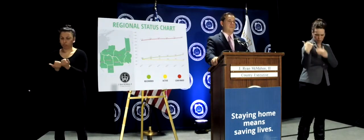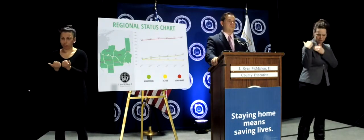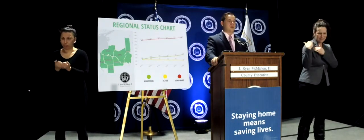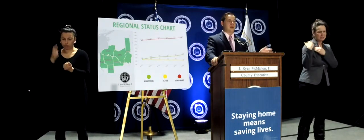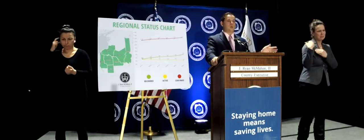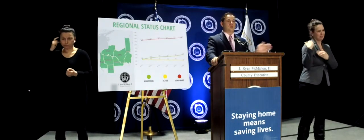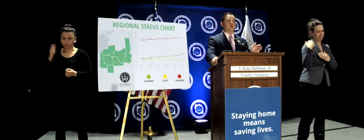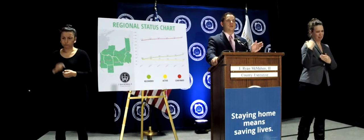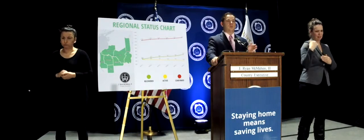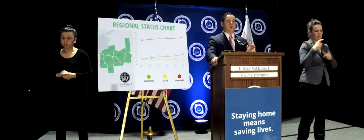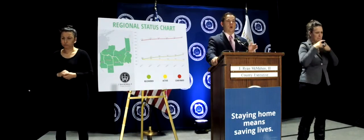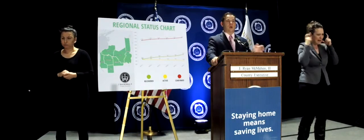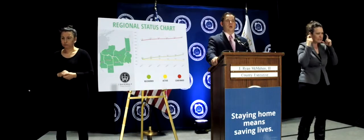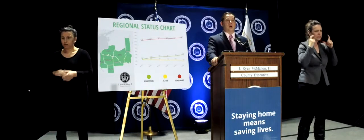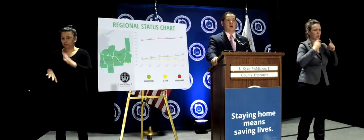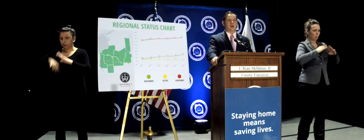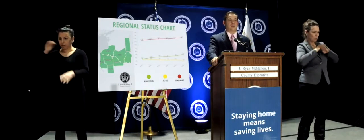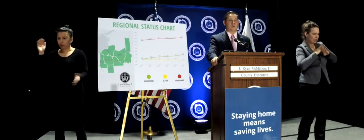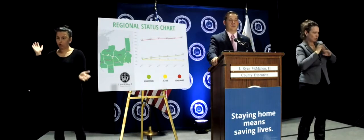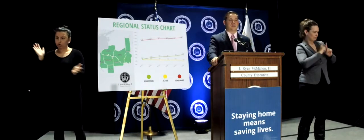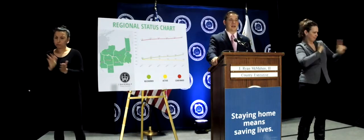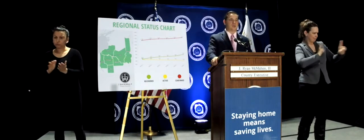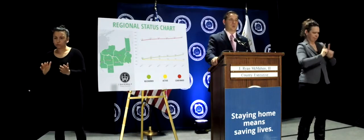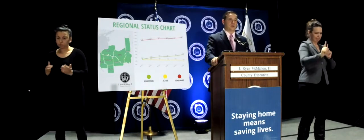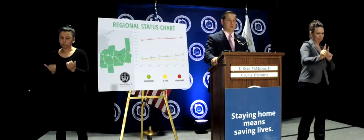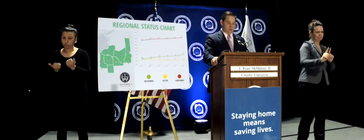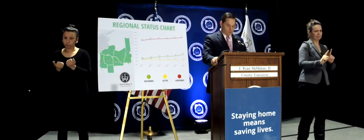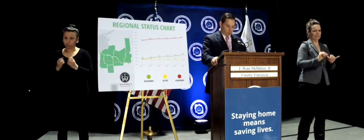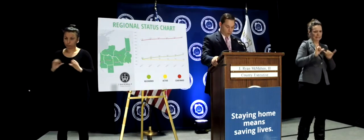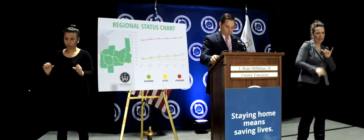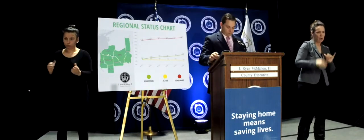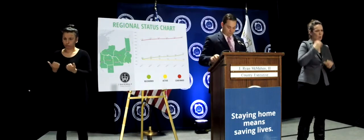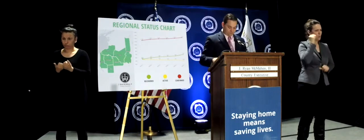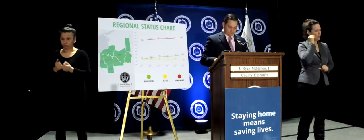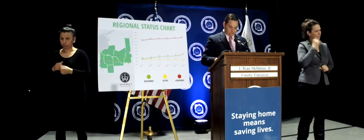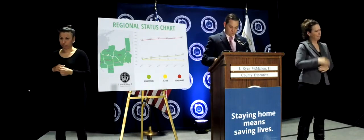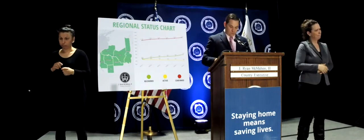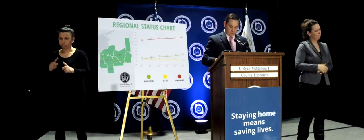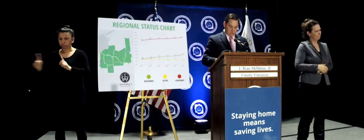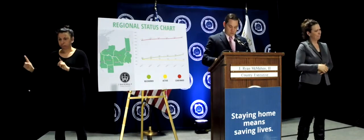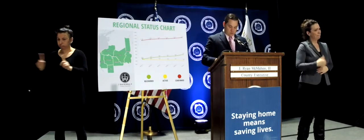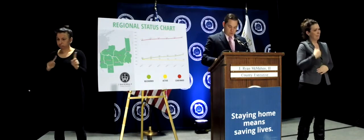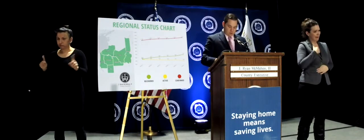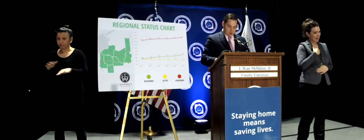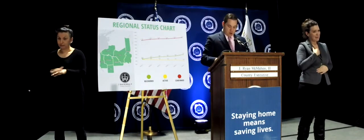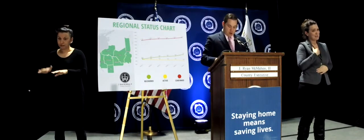do that, and we'll do even more for this next week moving forward.